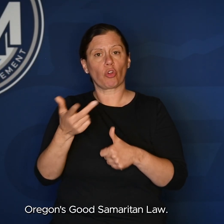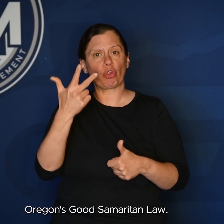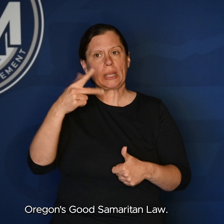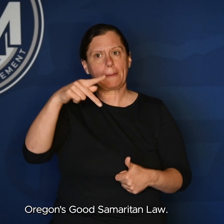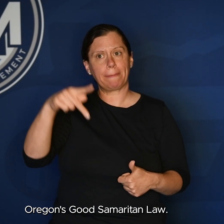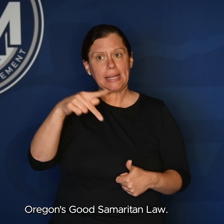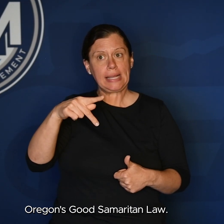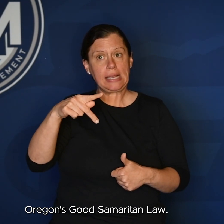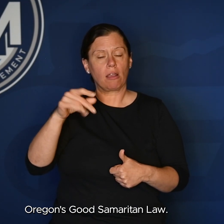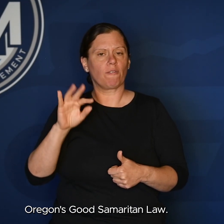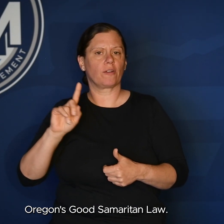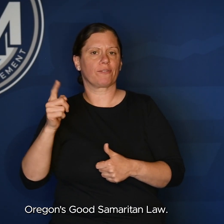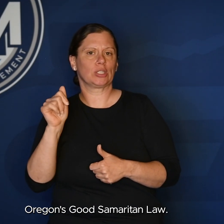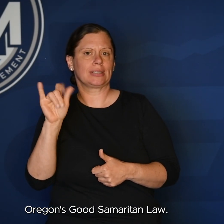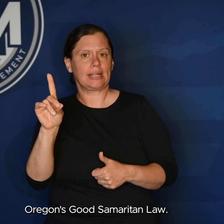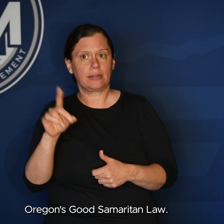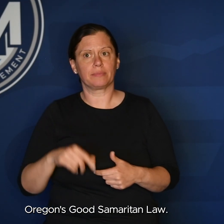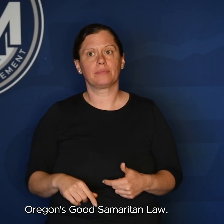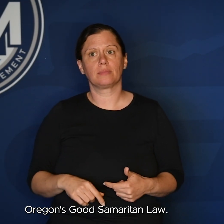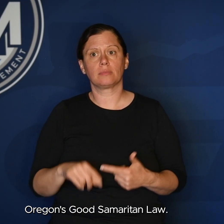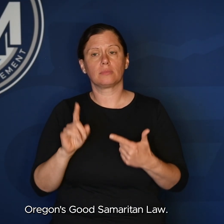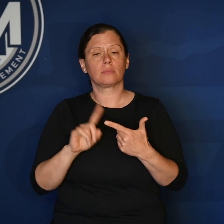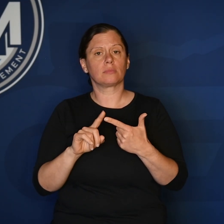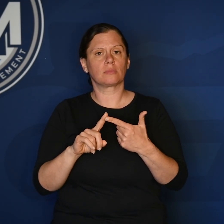Oregon's Good Samaritan Law.